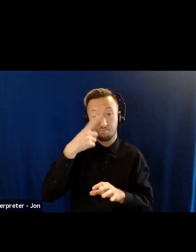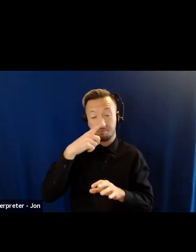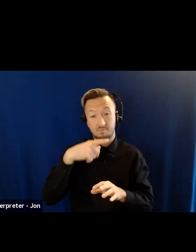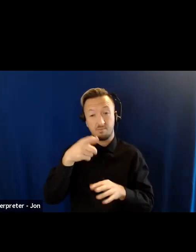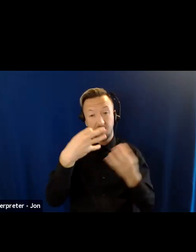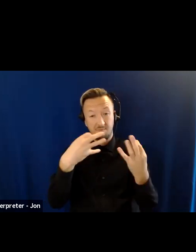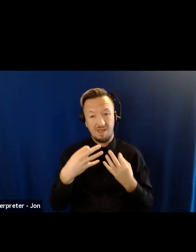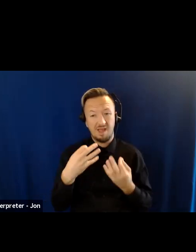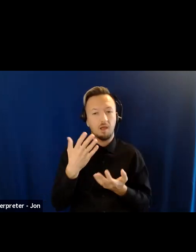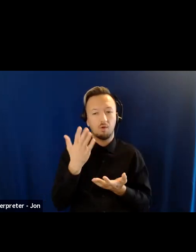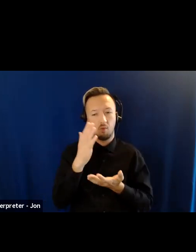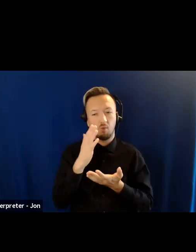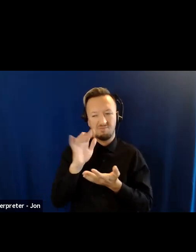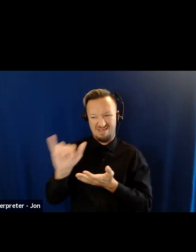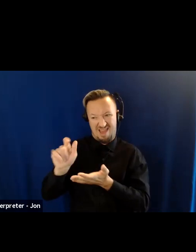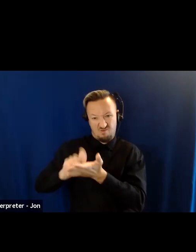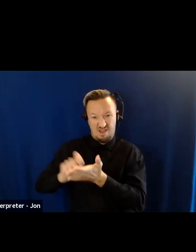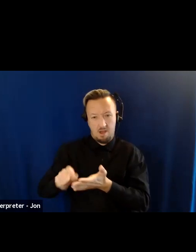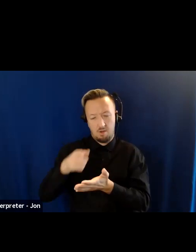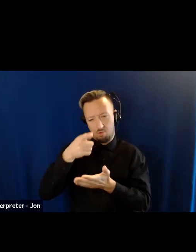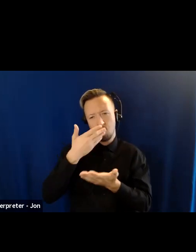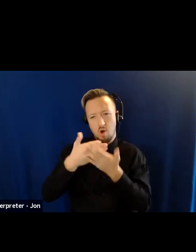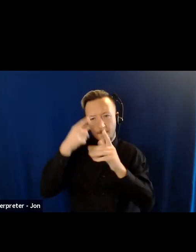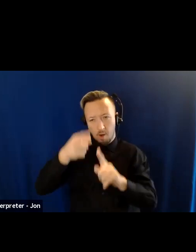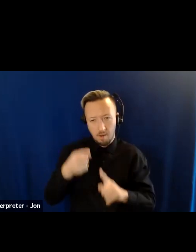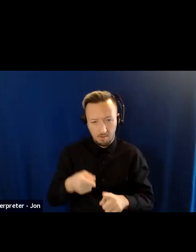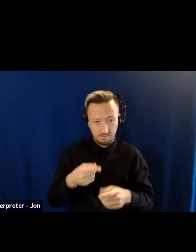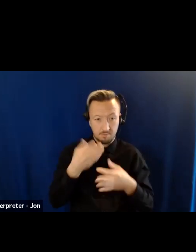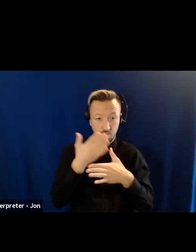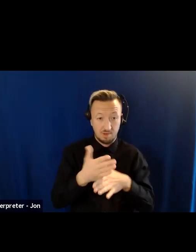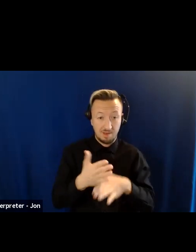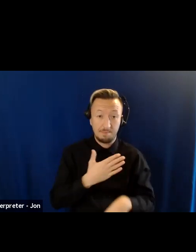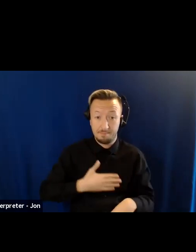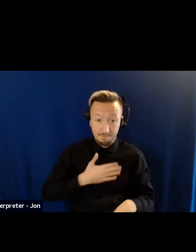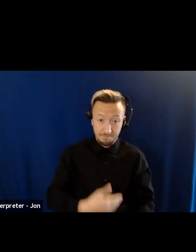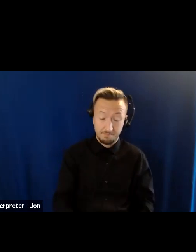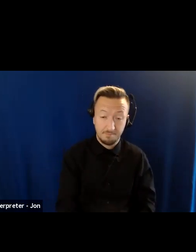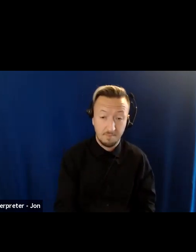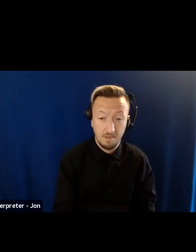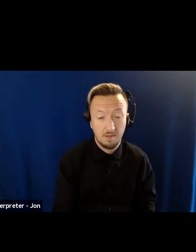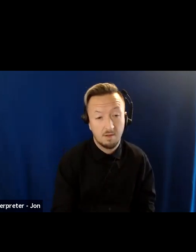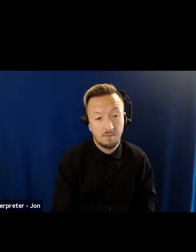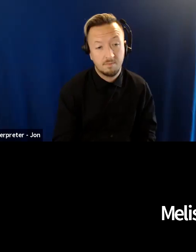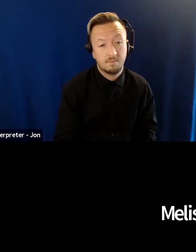we see, and sort of what we can do together ahead as we begin this discussion today.